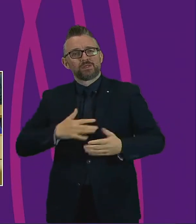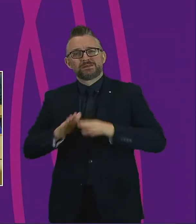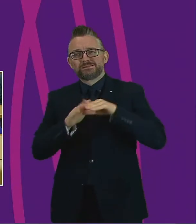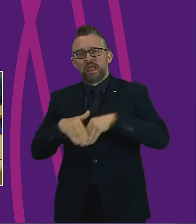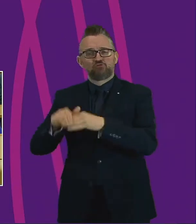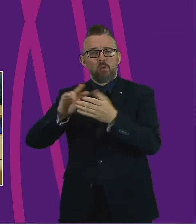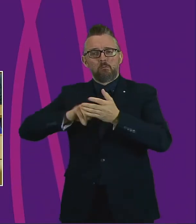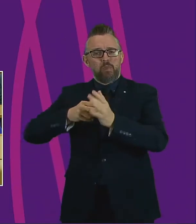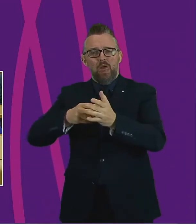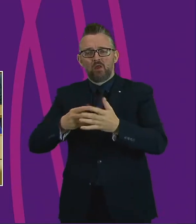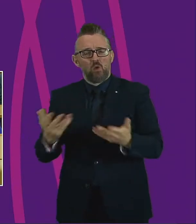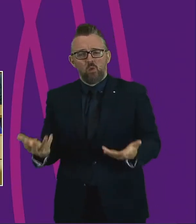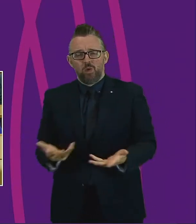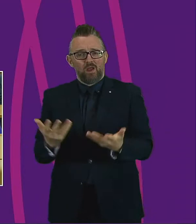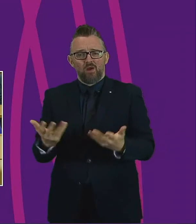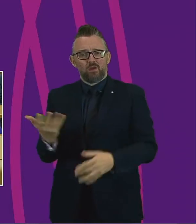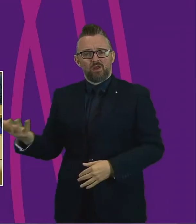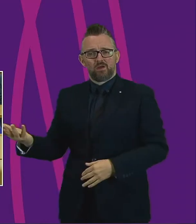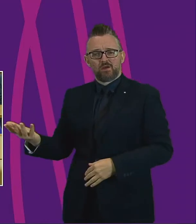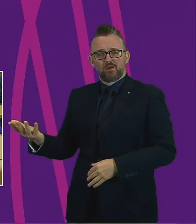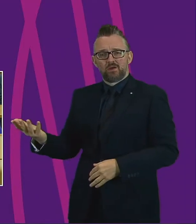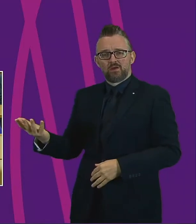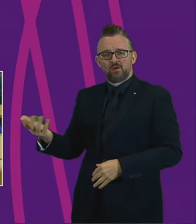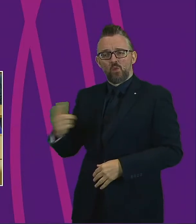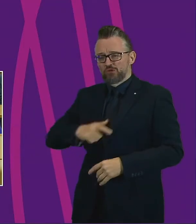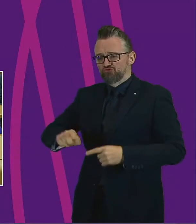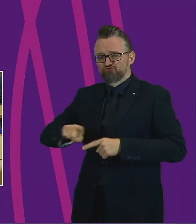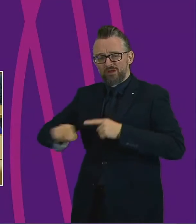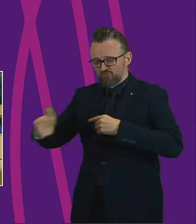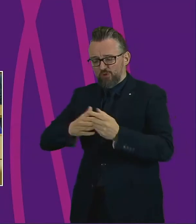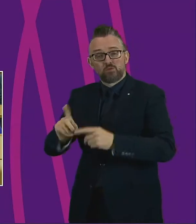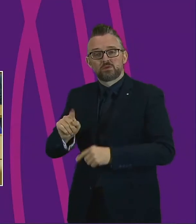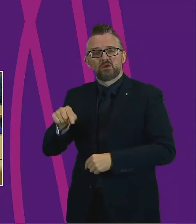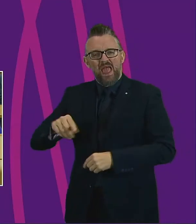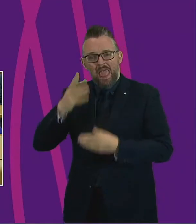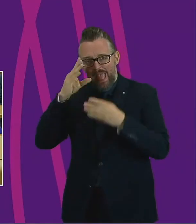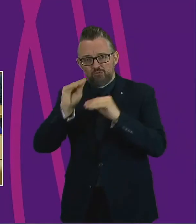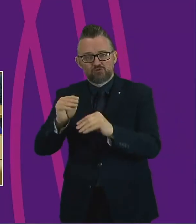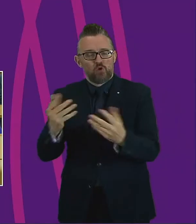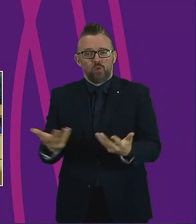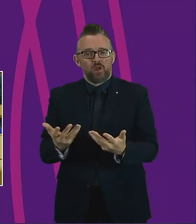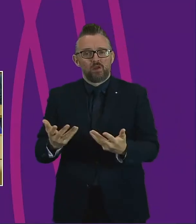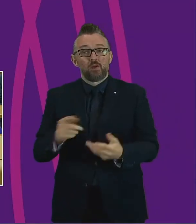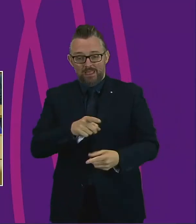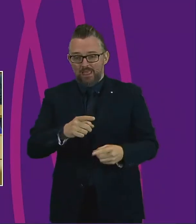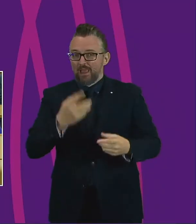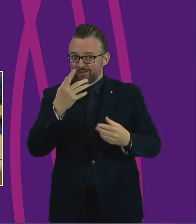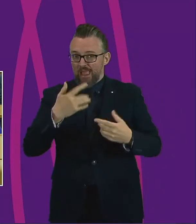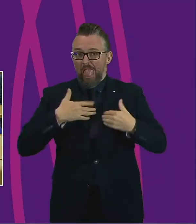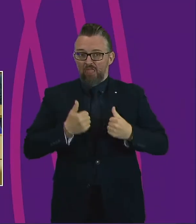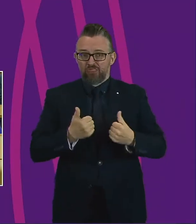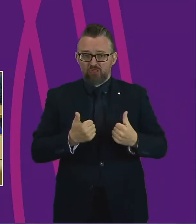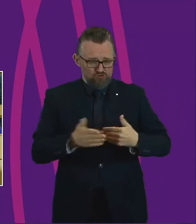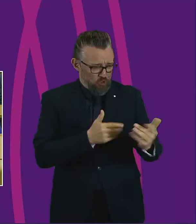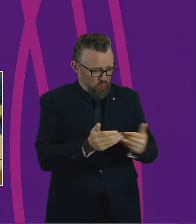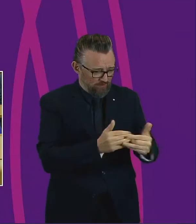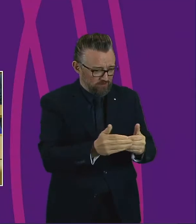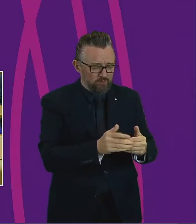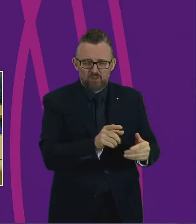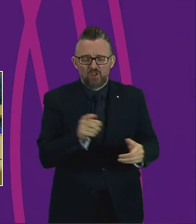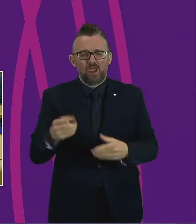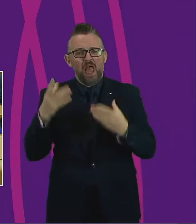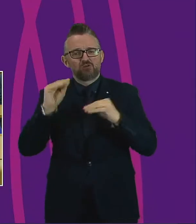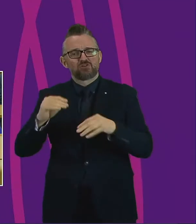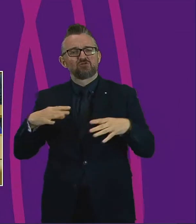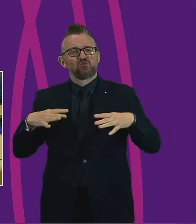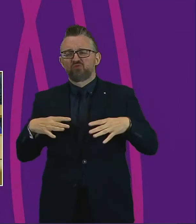national leadership? Where is the ambition to tackle this schools crisis with the same urgency, to pull out all the stops, to